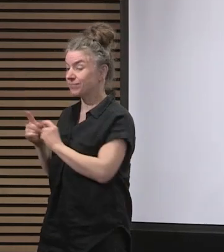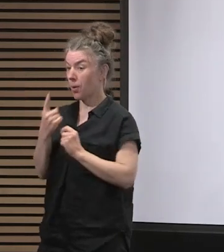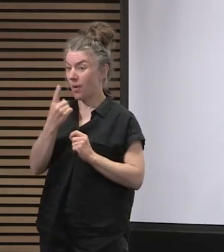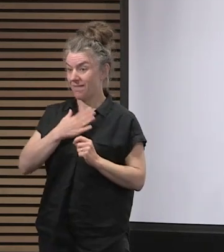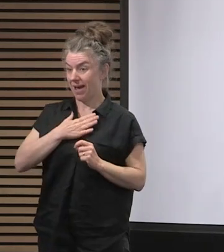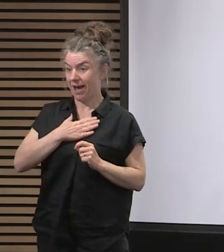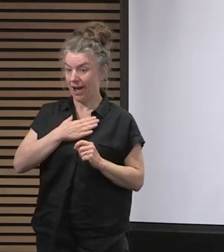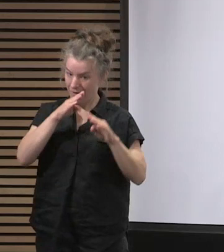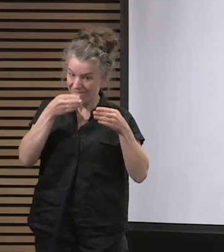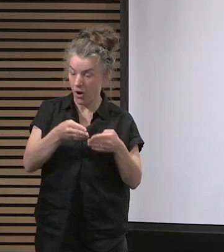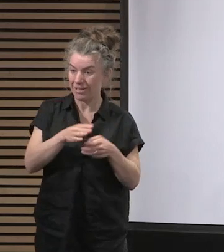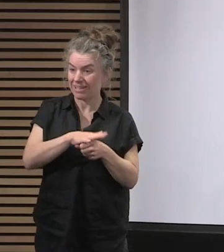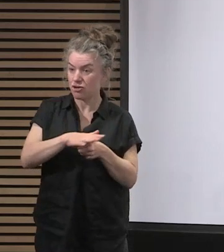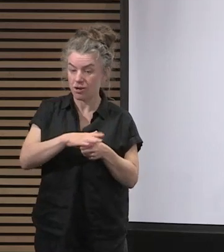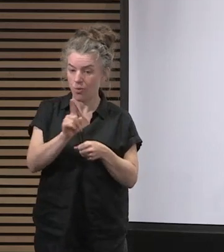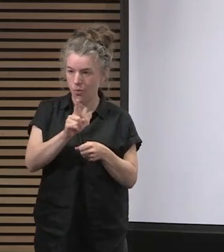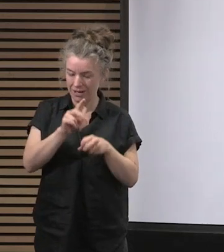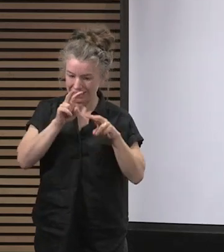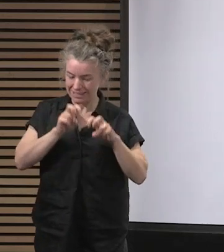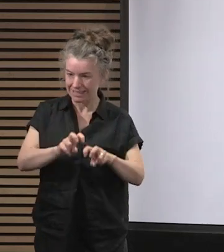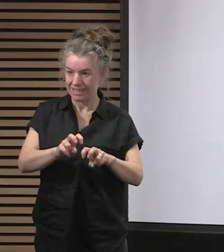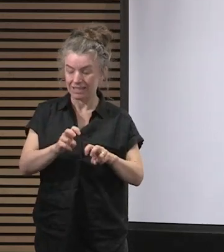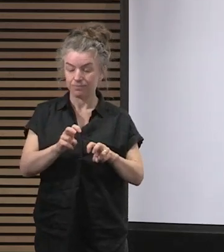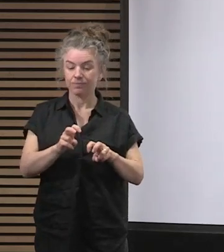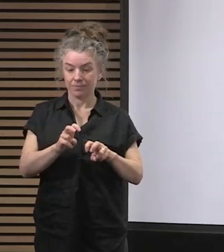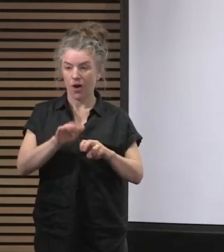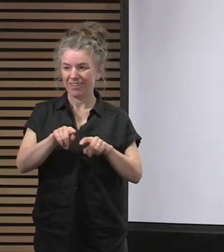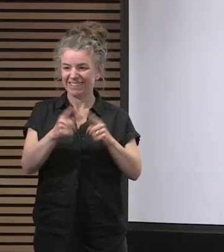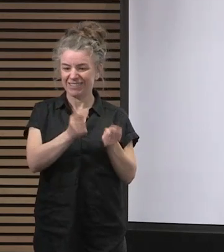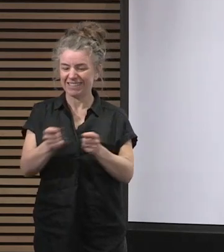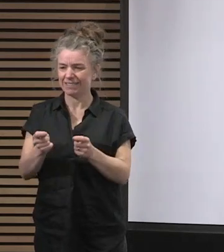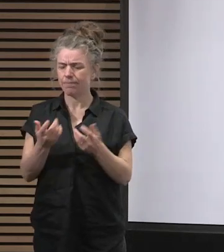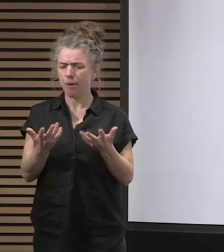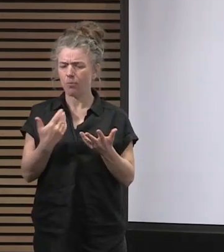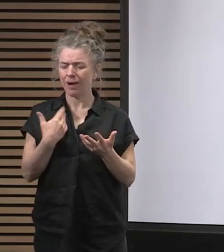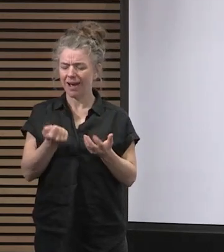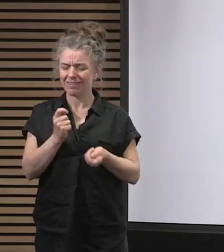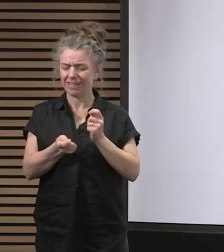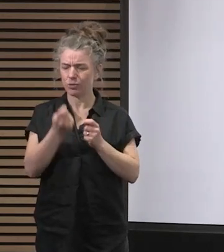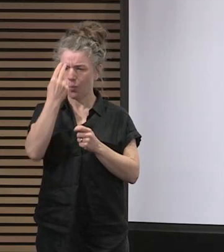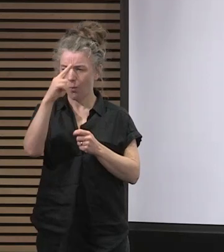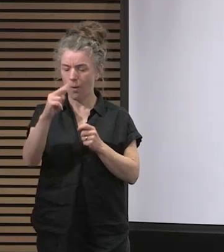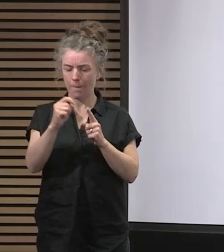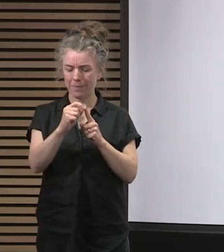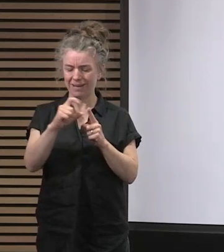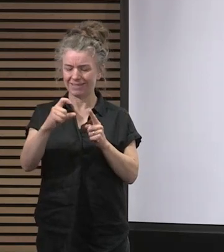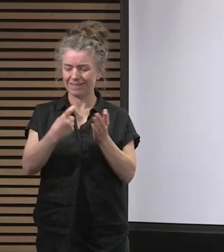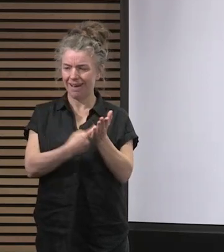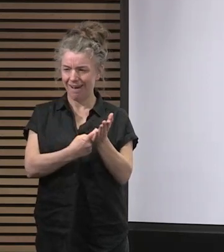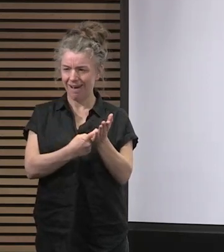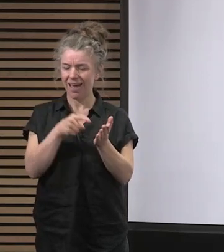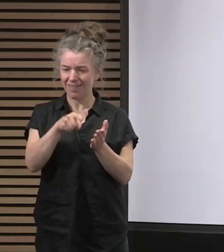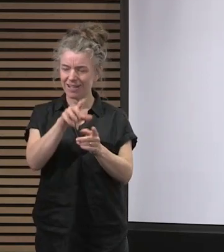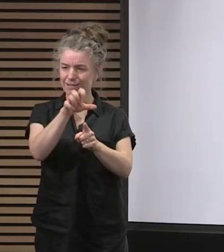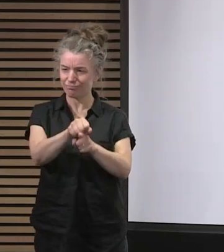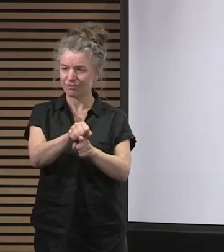at both the current testing, which is the PCR type testing to diagnose, which identifies the